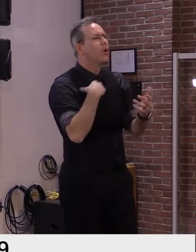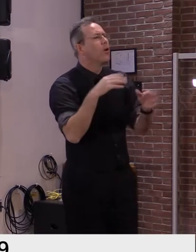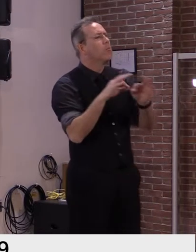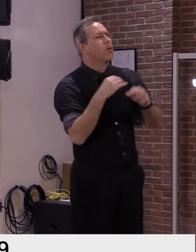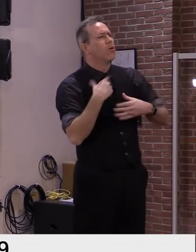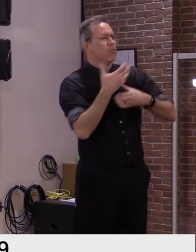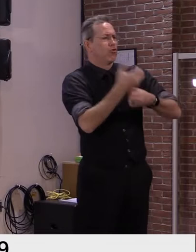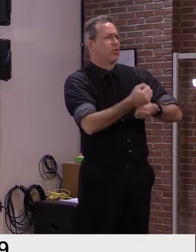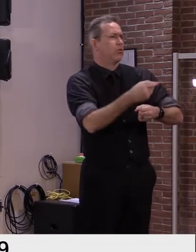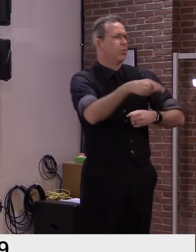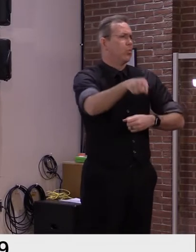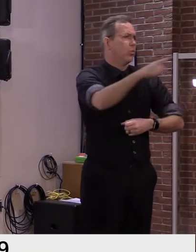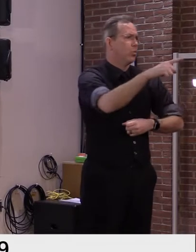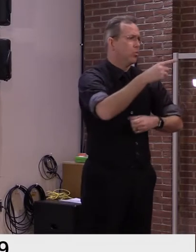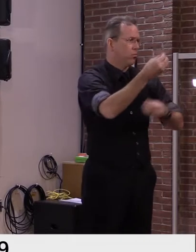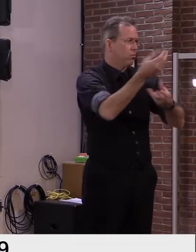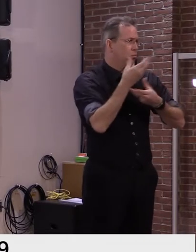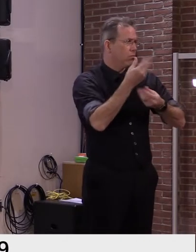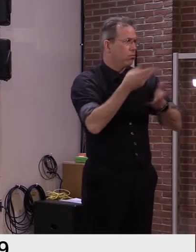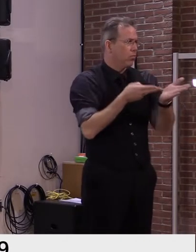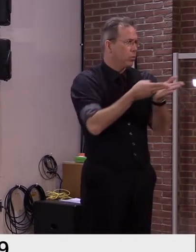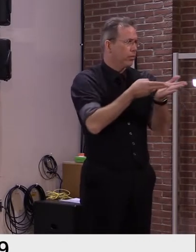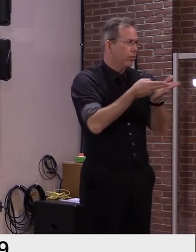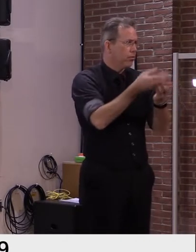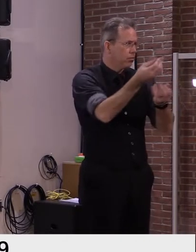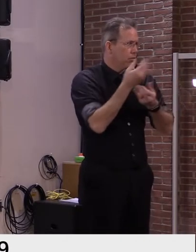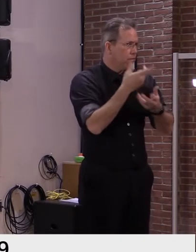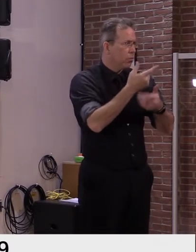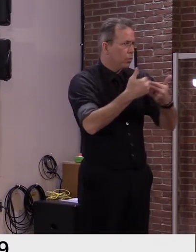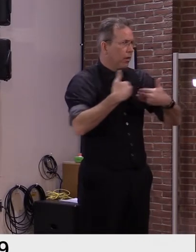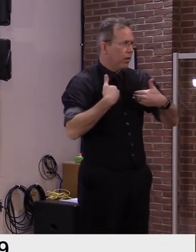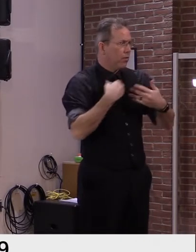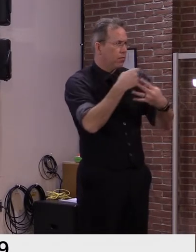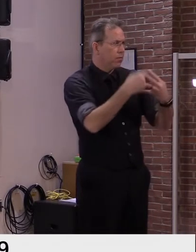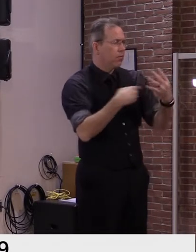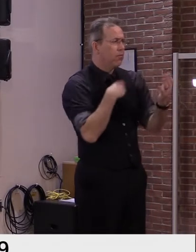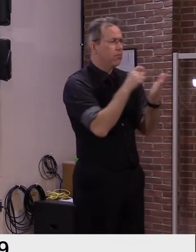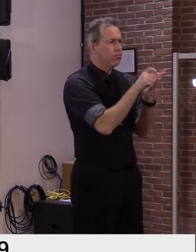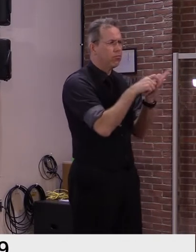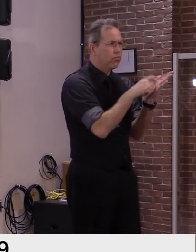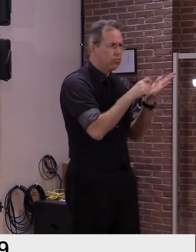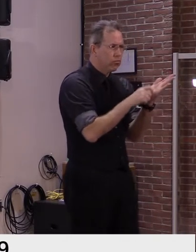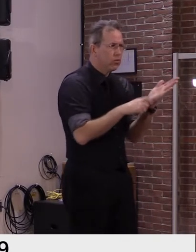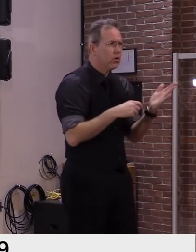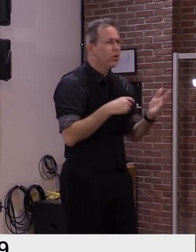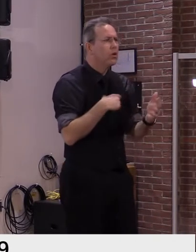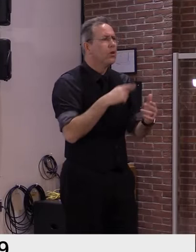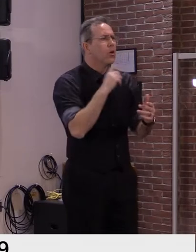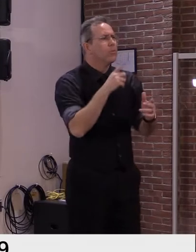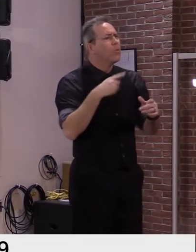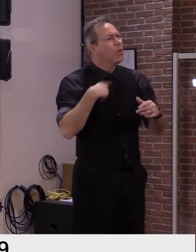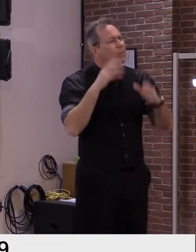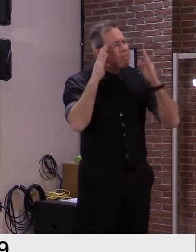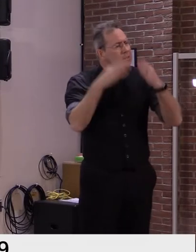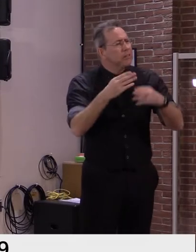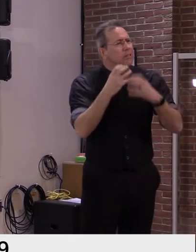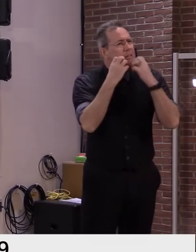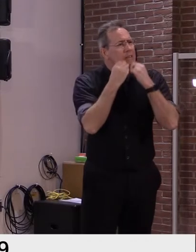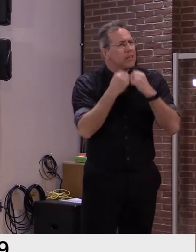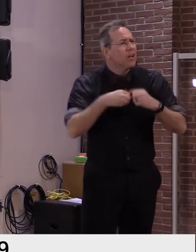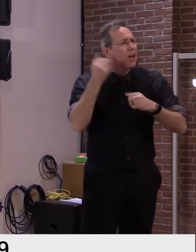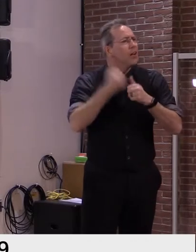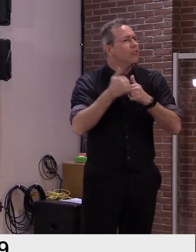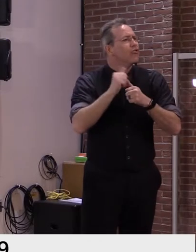us and help make sure that these Vermonters at highest risk due to their medical condition